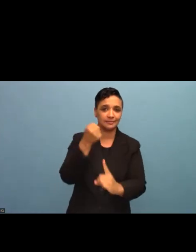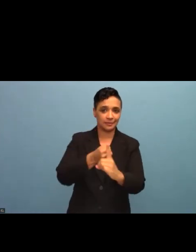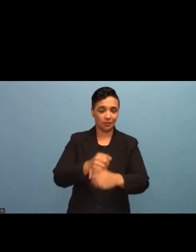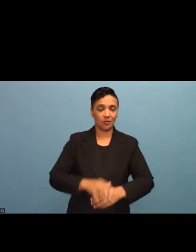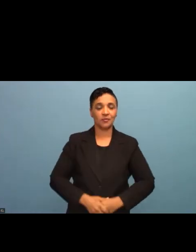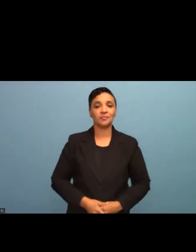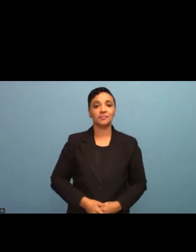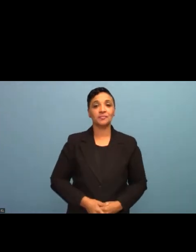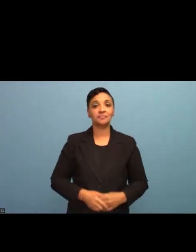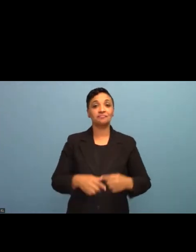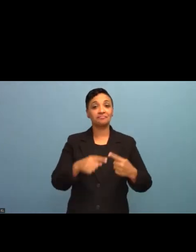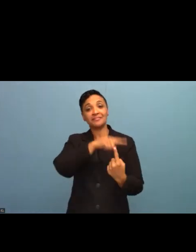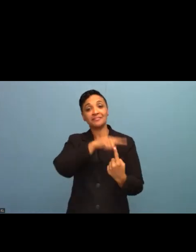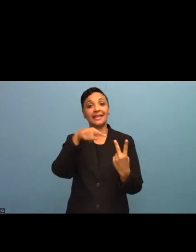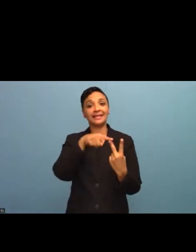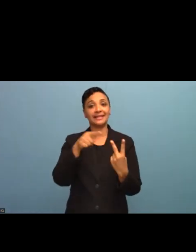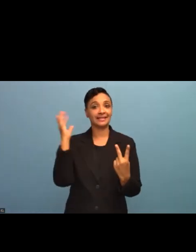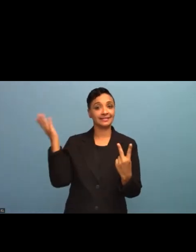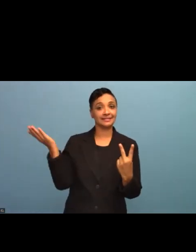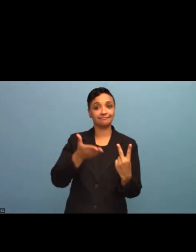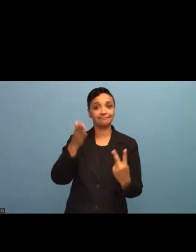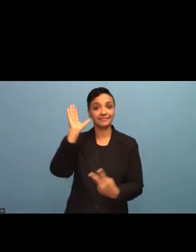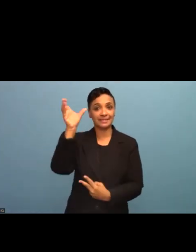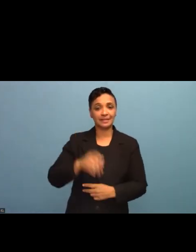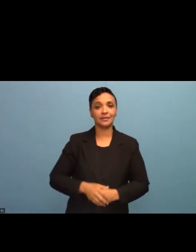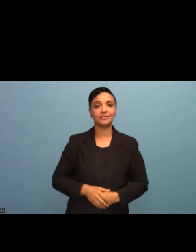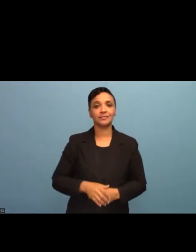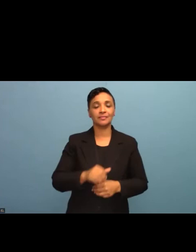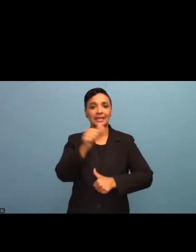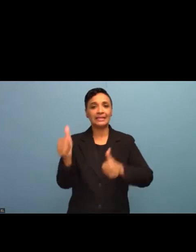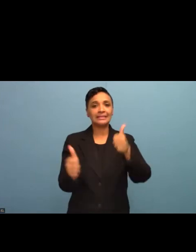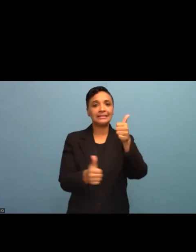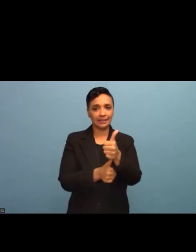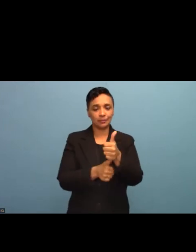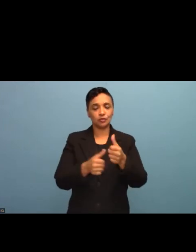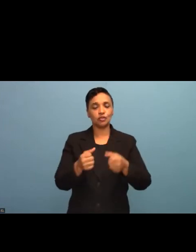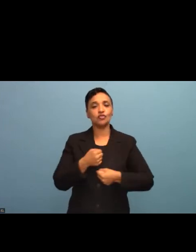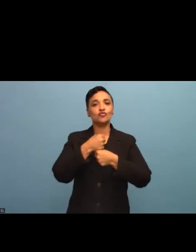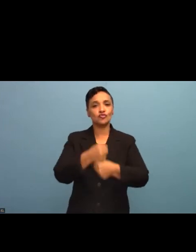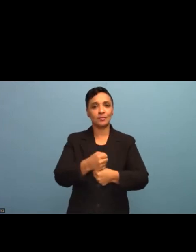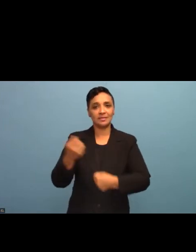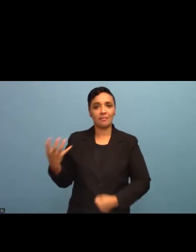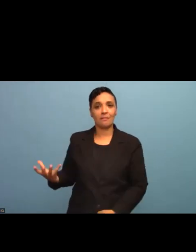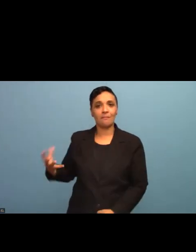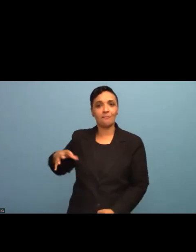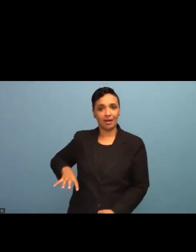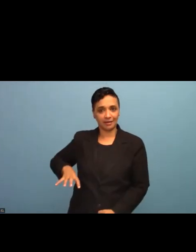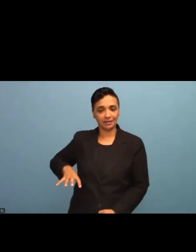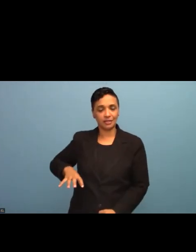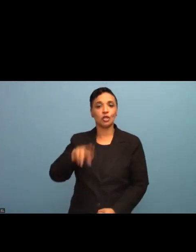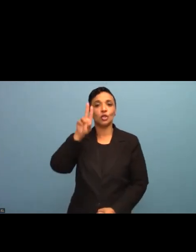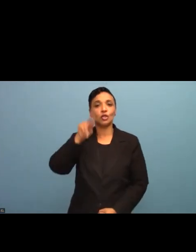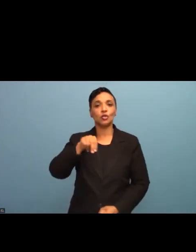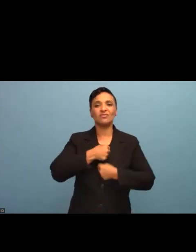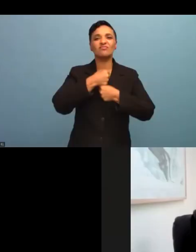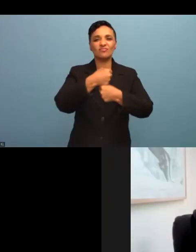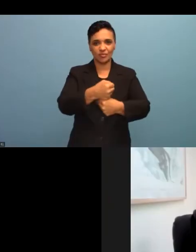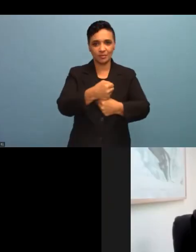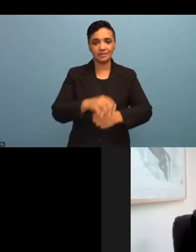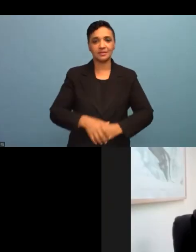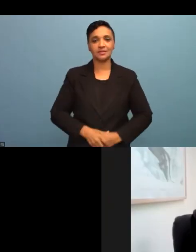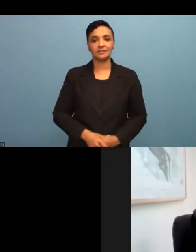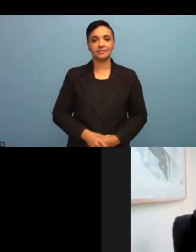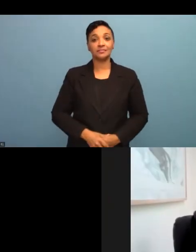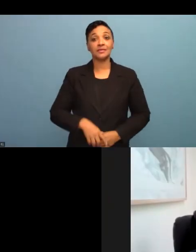guest to our screens, the Deputy Permanent Representative of Bangladesh to the United Nations, and also the